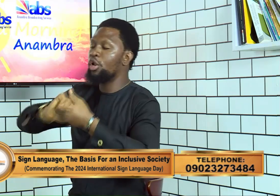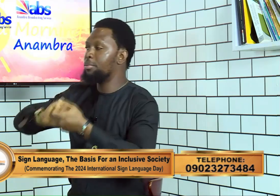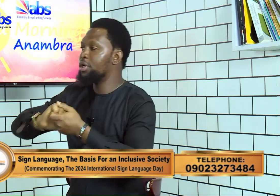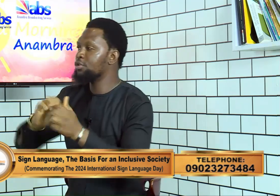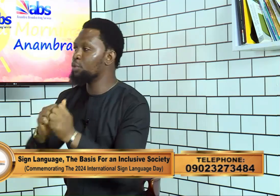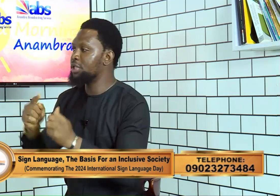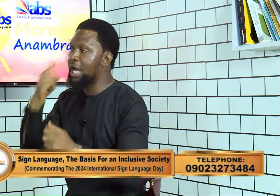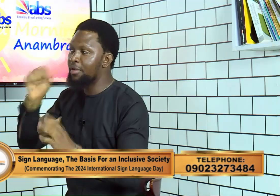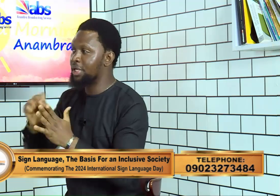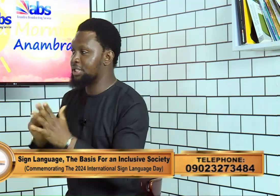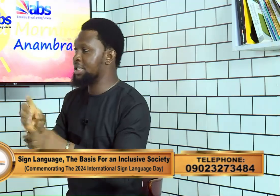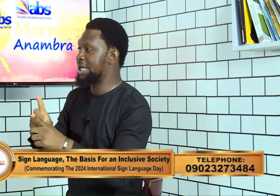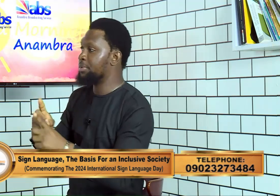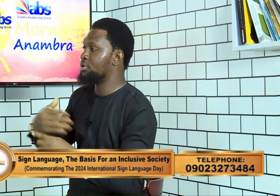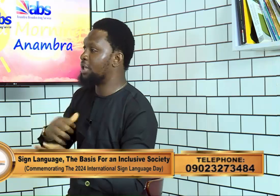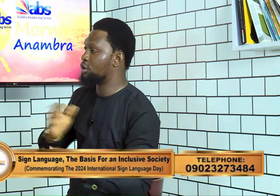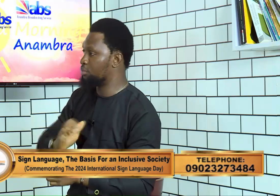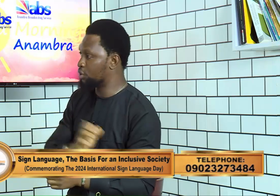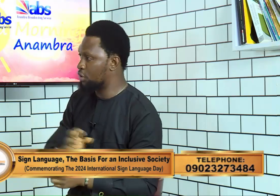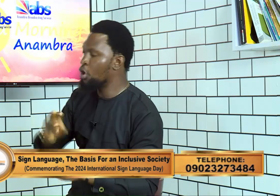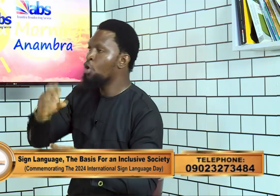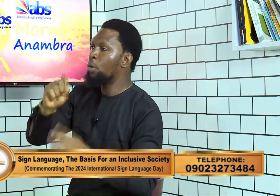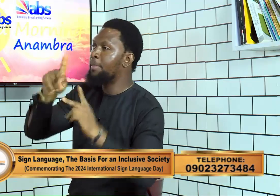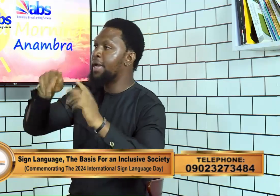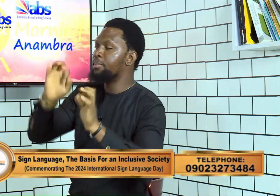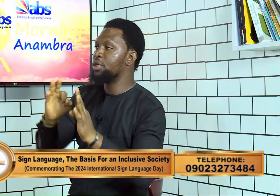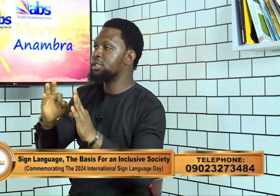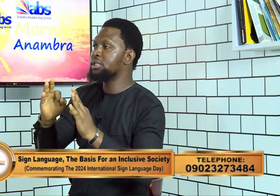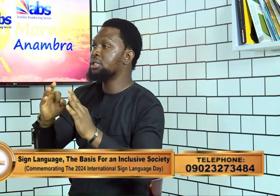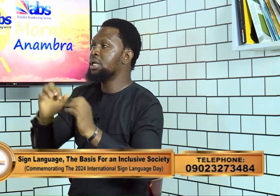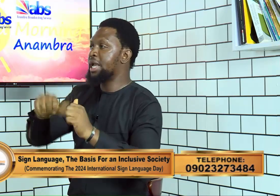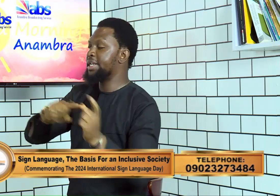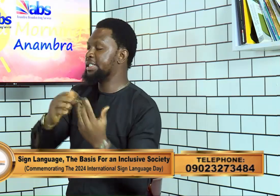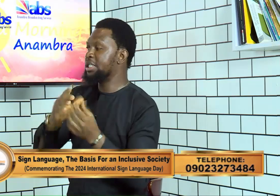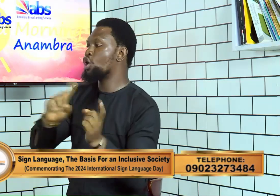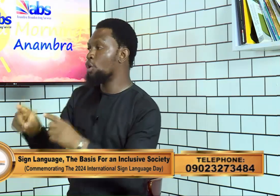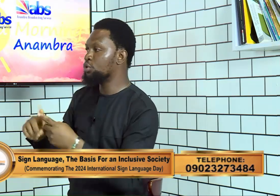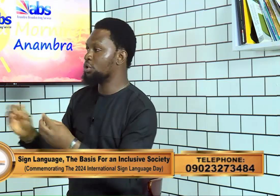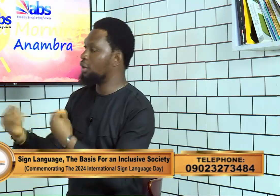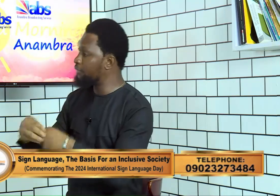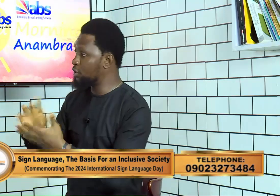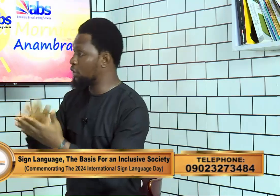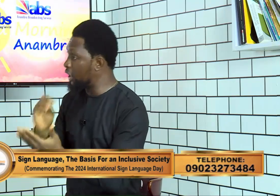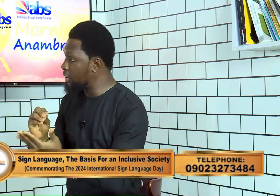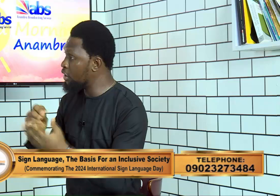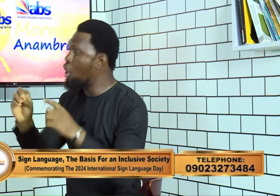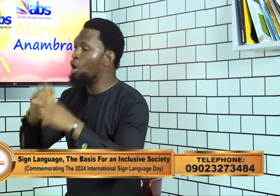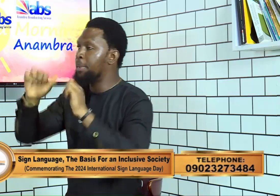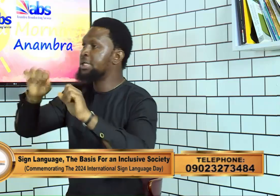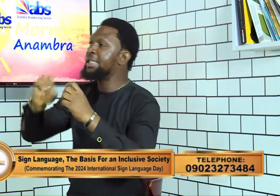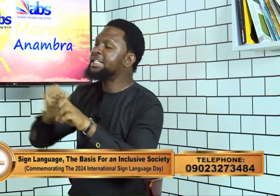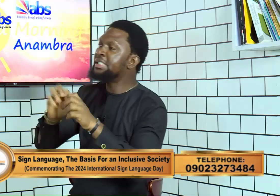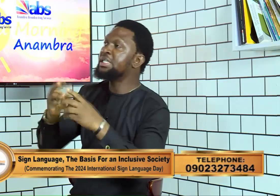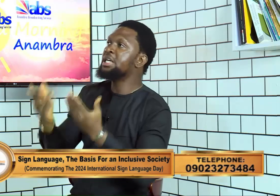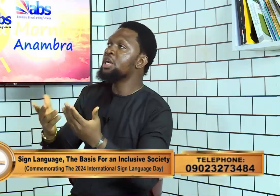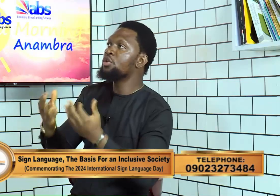are collaborating with the Anambra State Disability Rights Commission, whereby the person can easily come to the office to learn, or the person